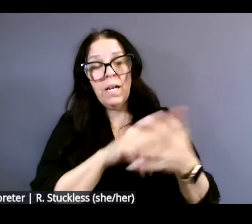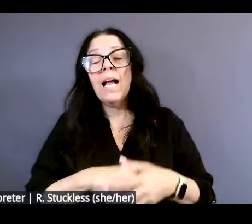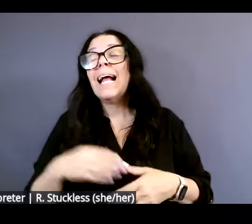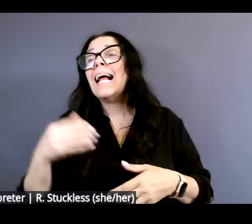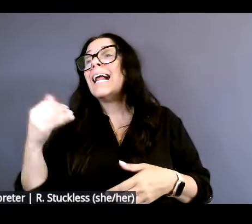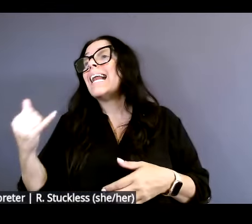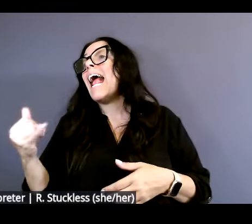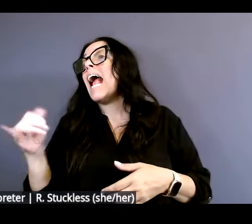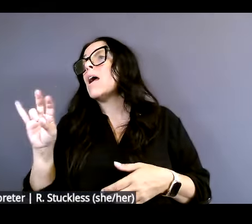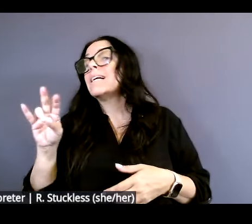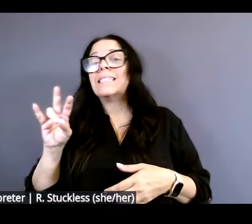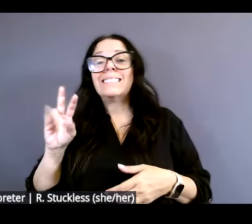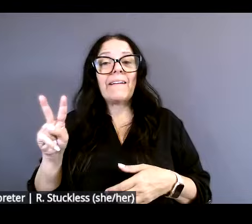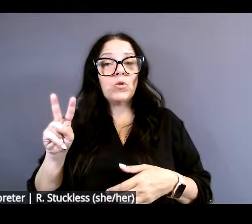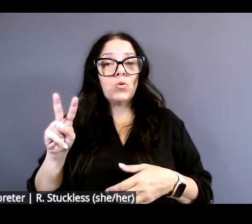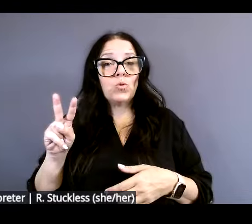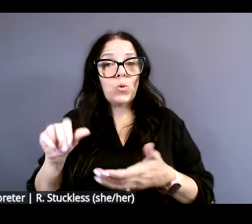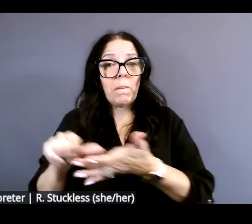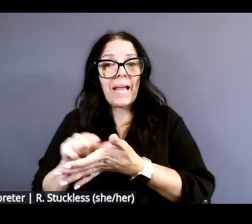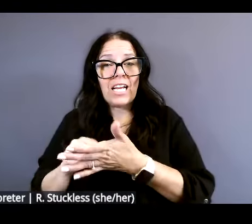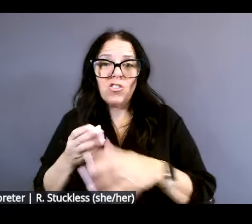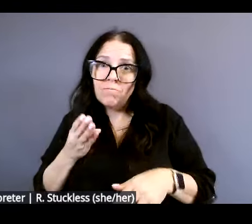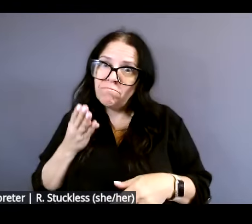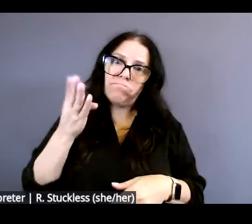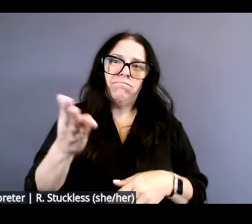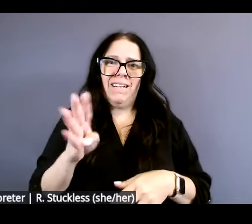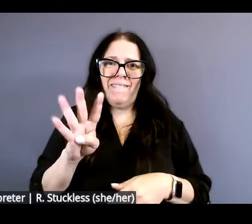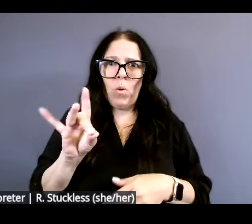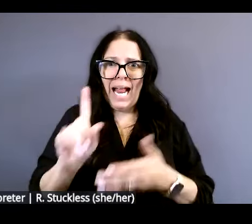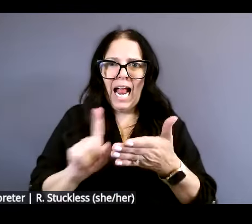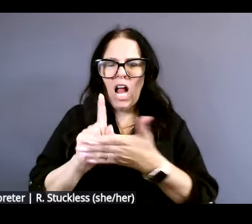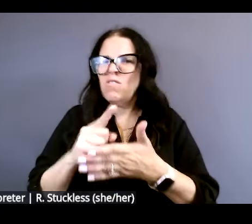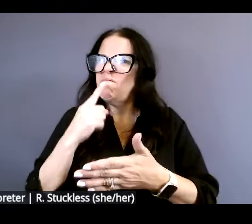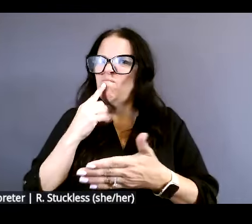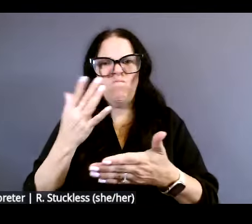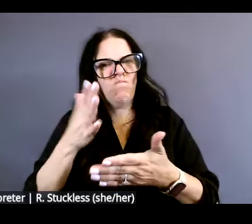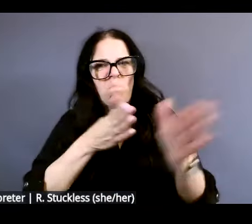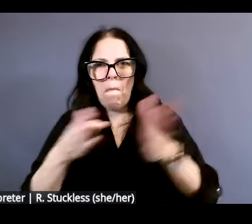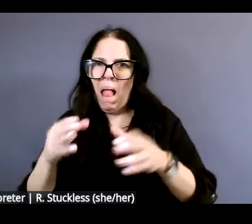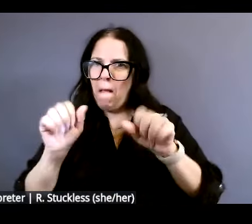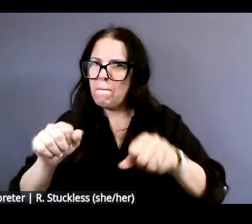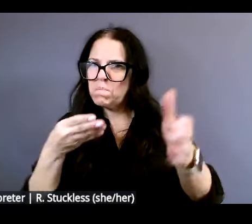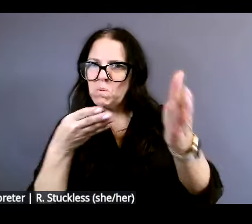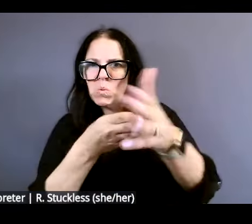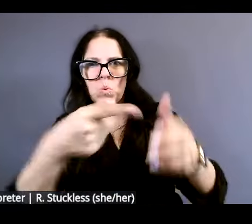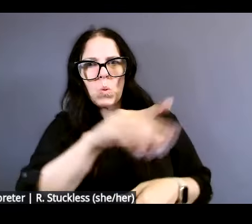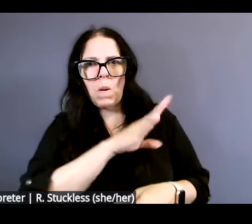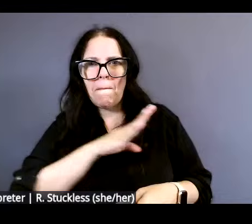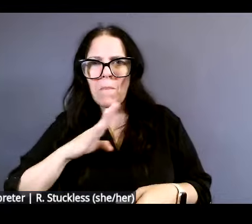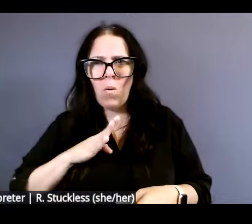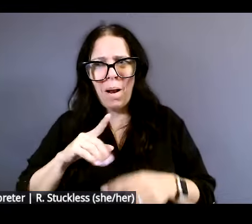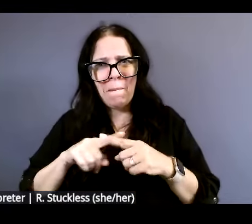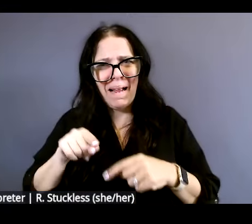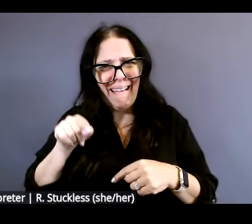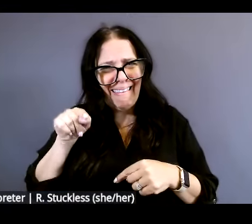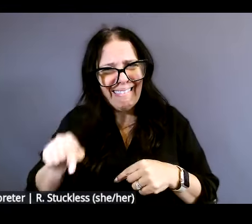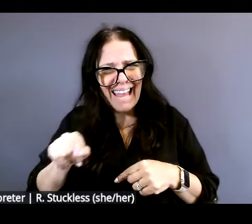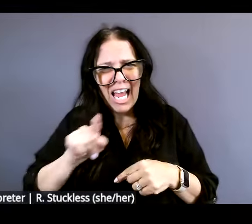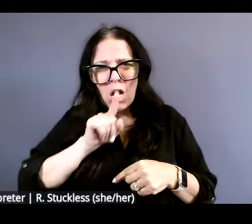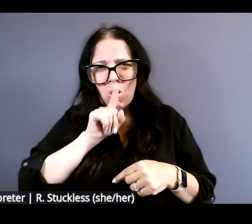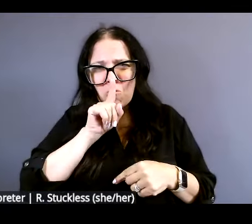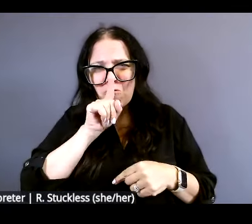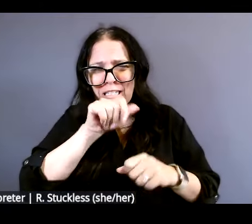over 48 hours ago, which threatens this board with litigation, when Invest in My Kids is dripping with unclean